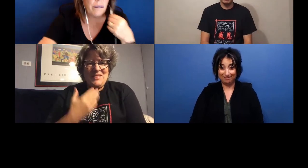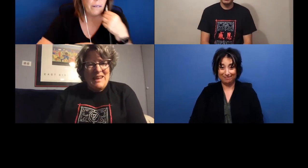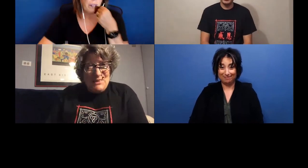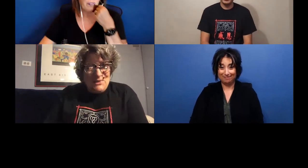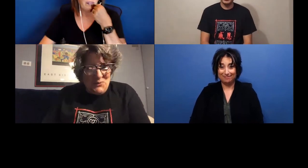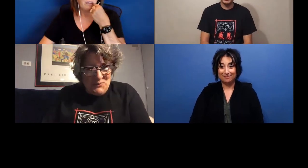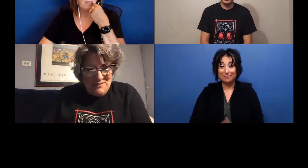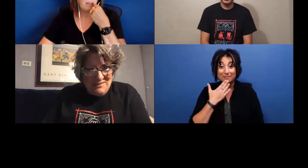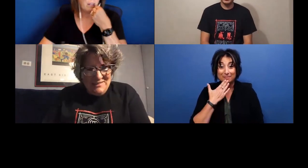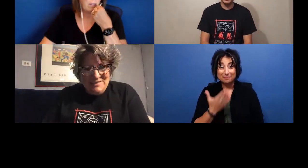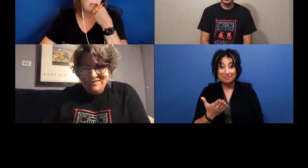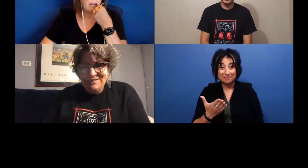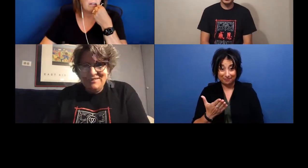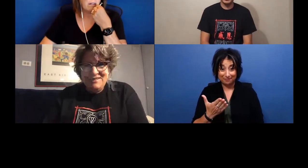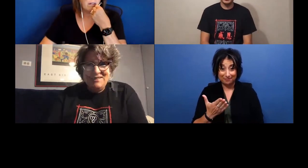Thank you.